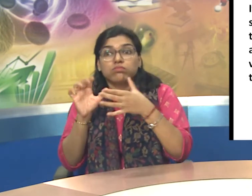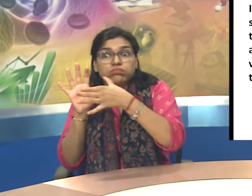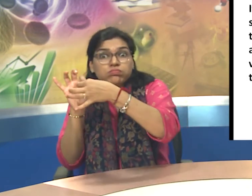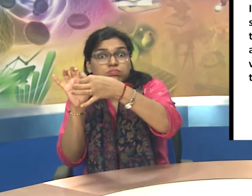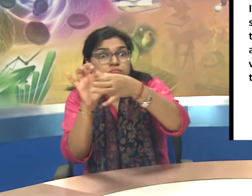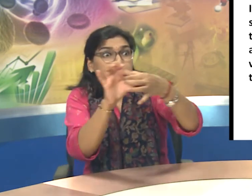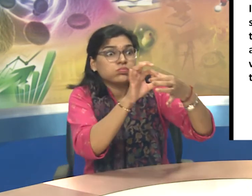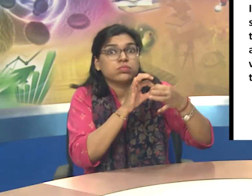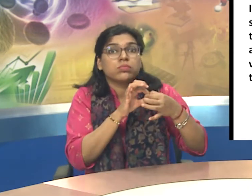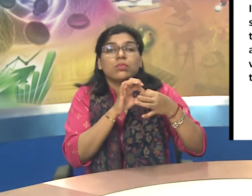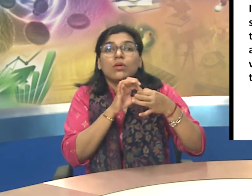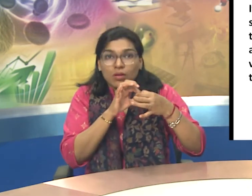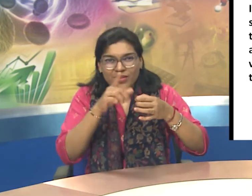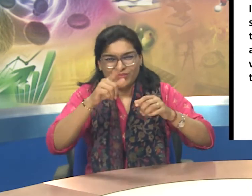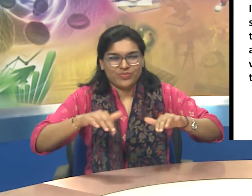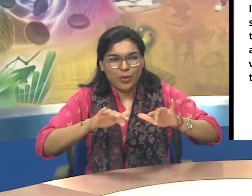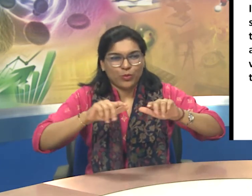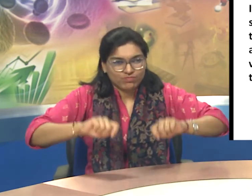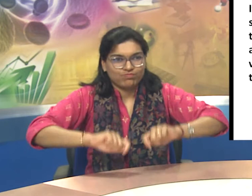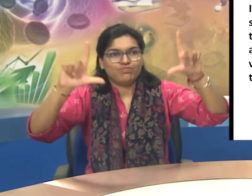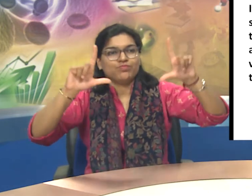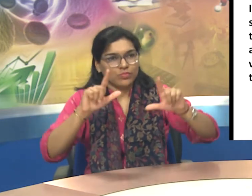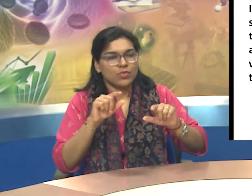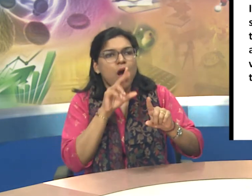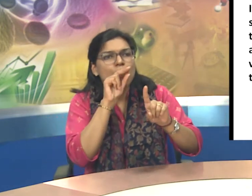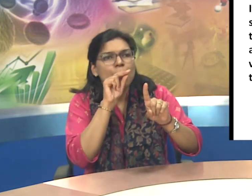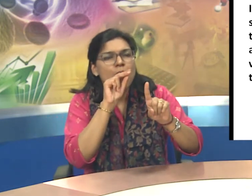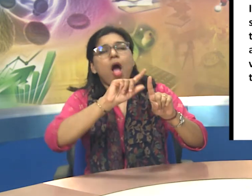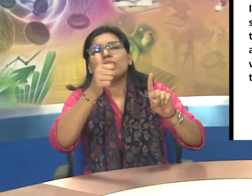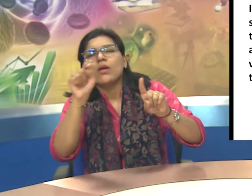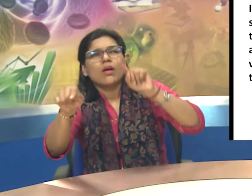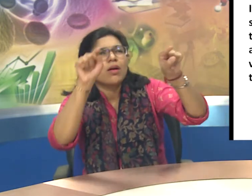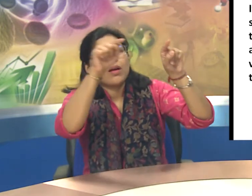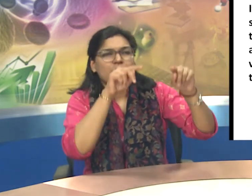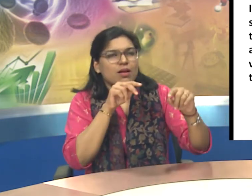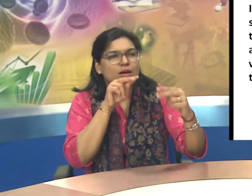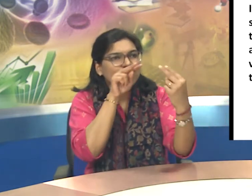by using their telephones.